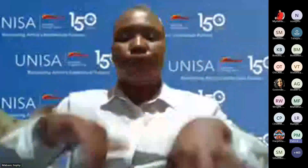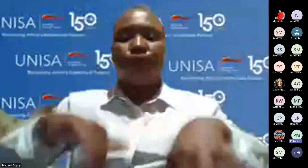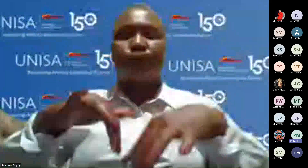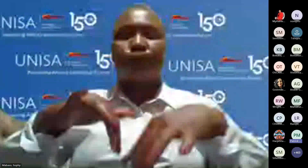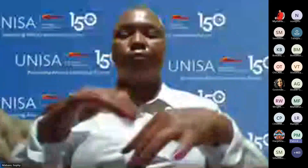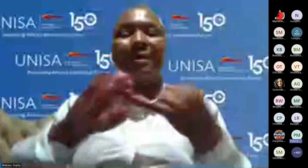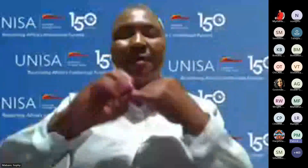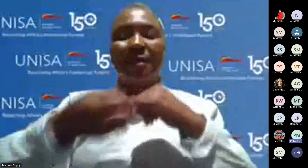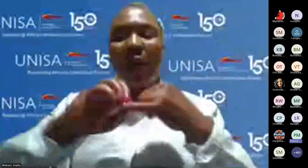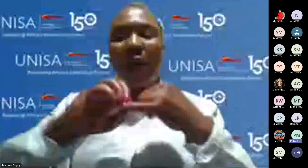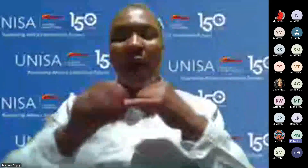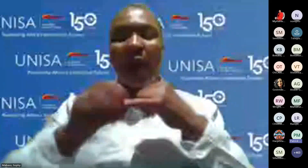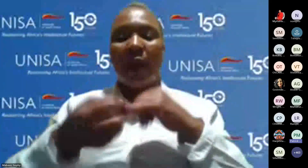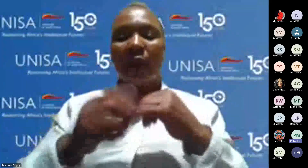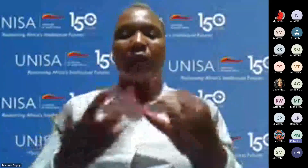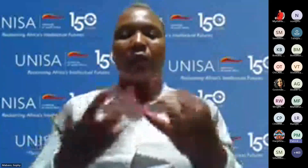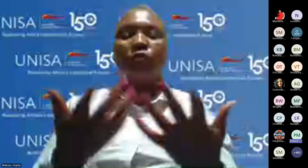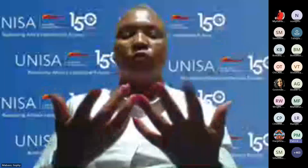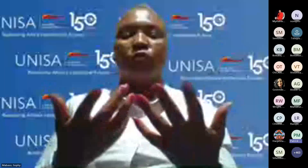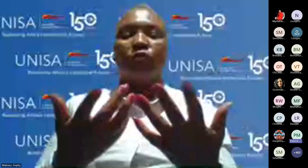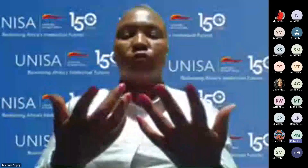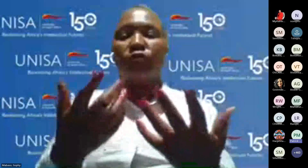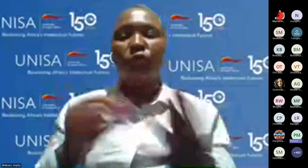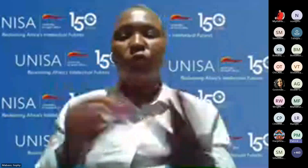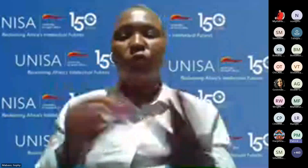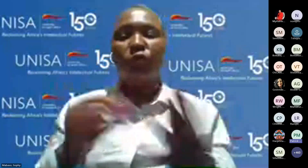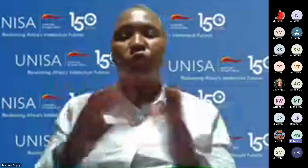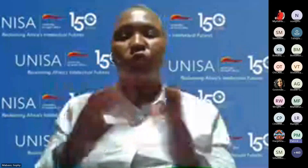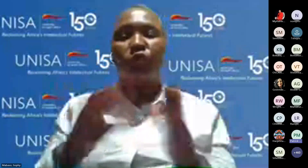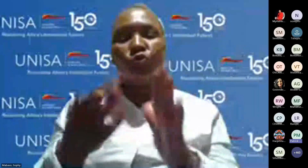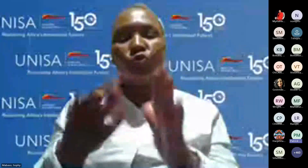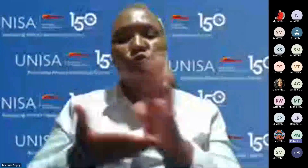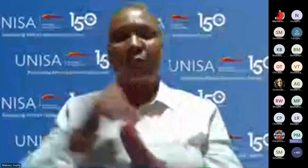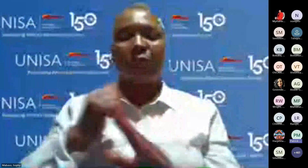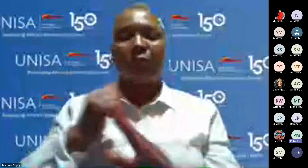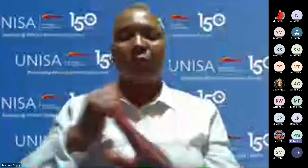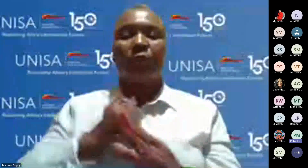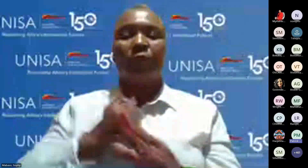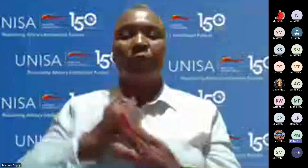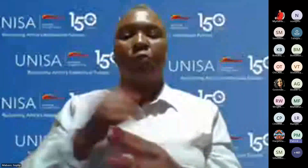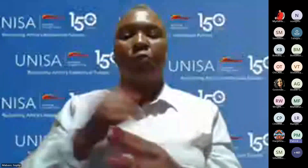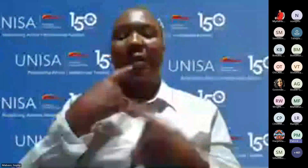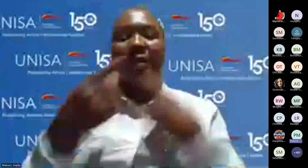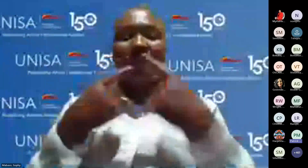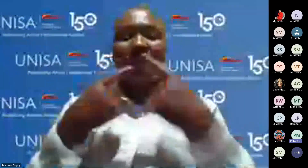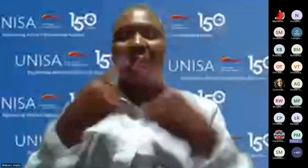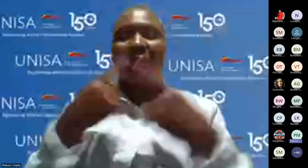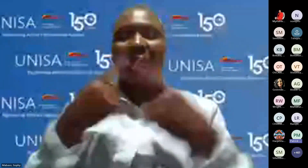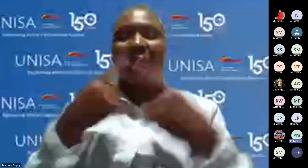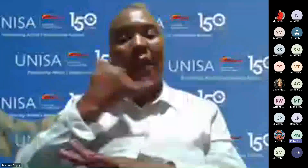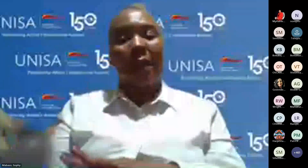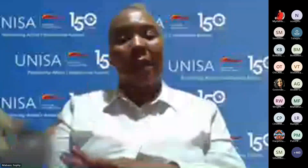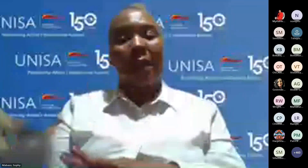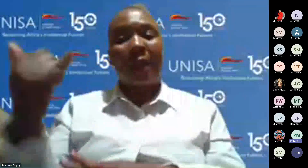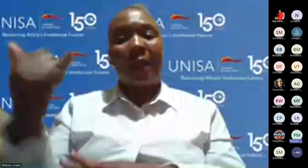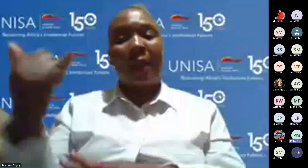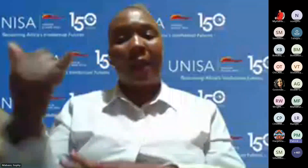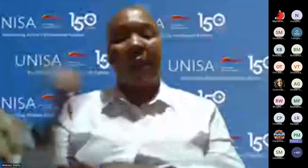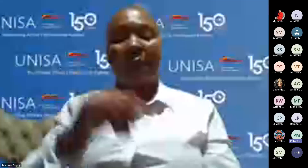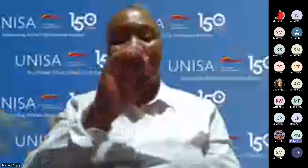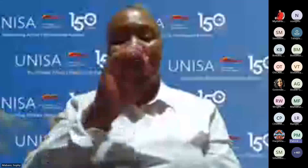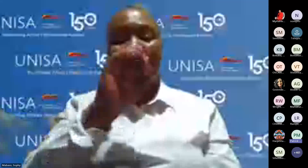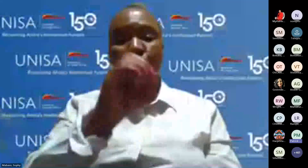to get sorted. Now, when I found the toll-free number that is there,